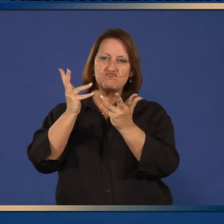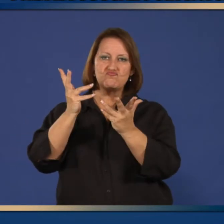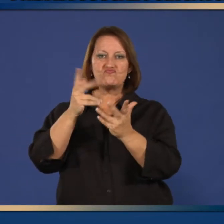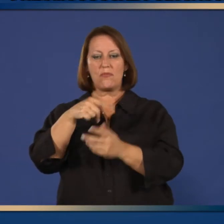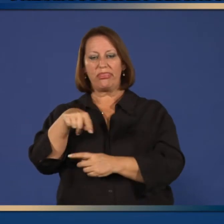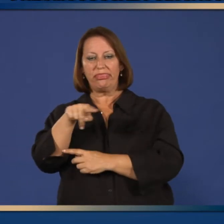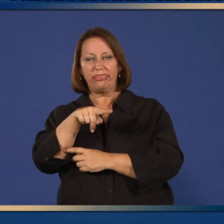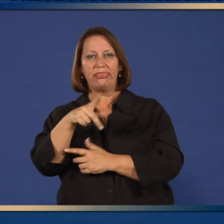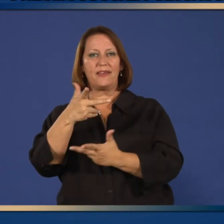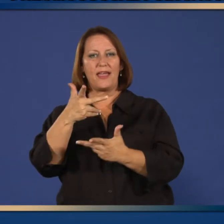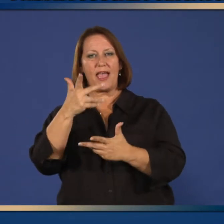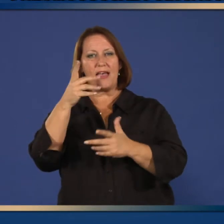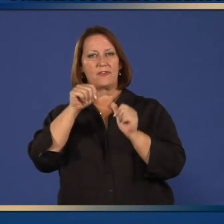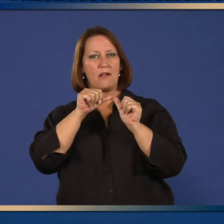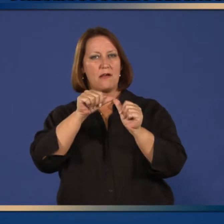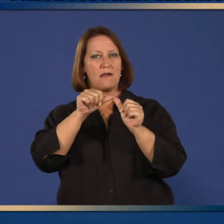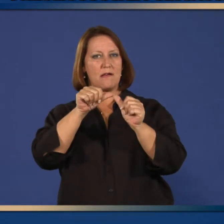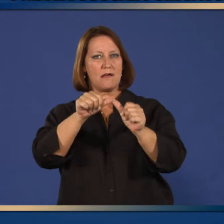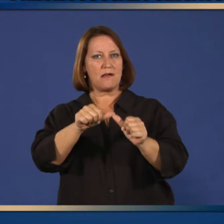as heart disease,